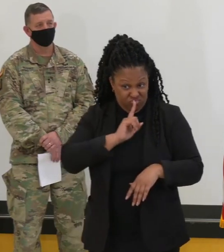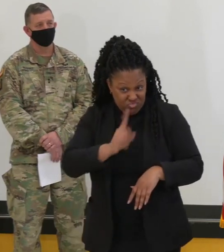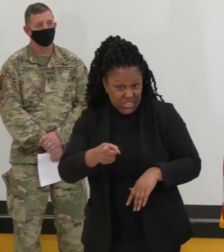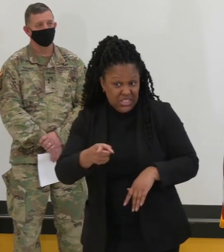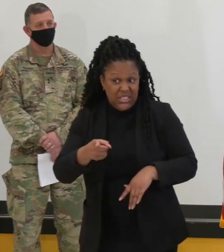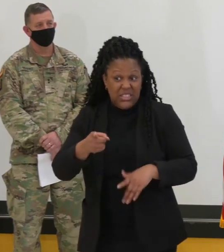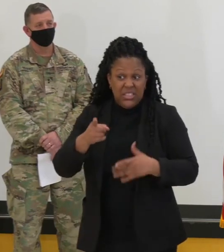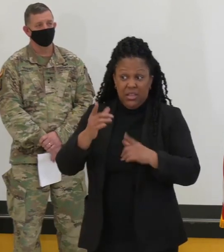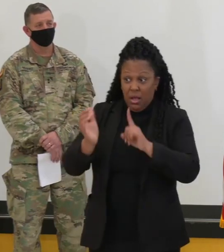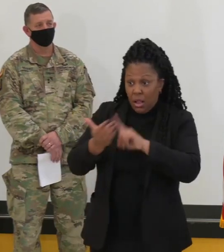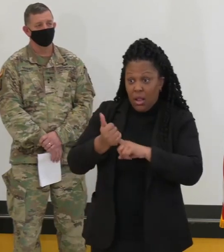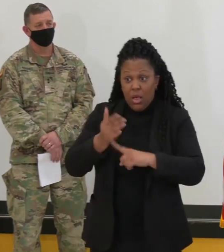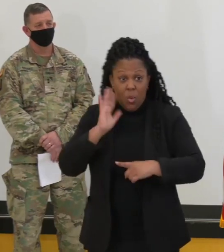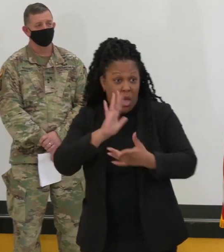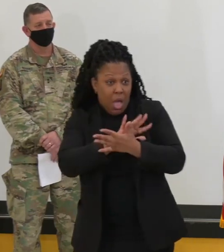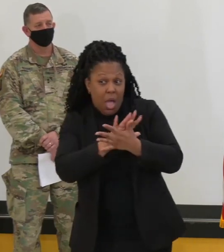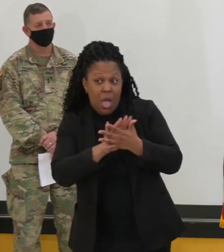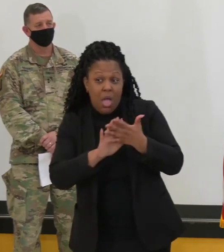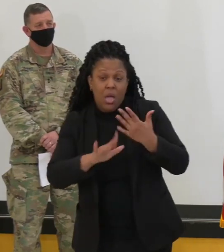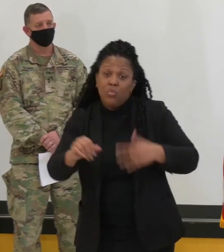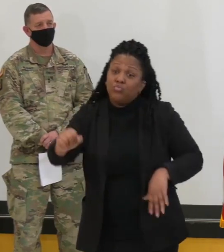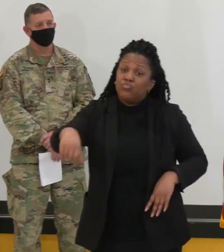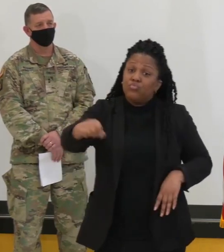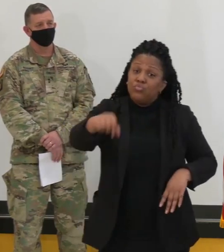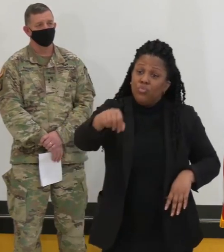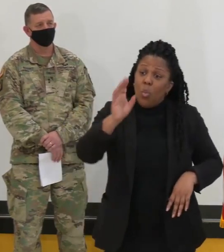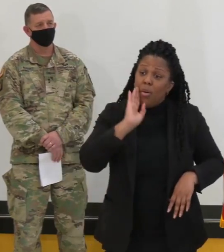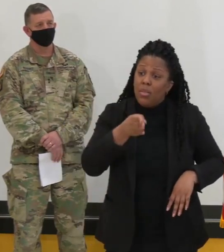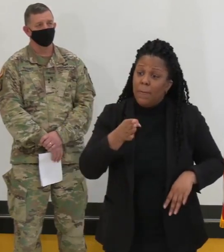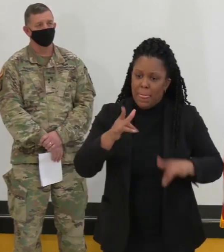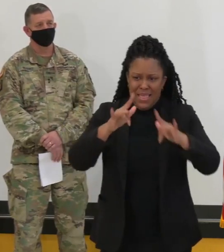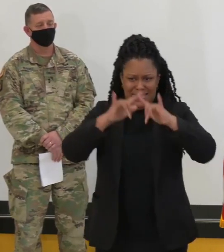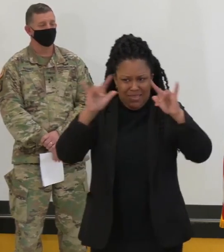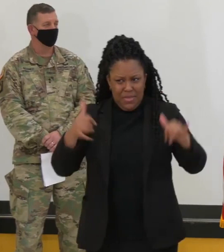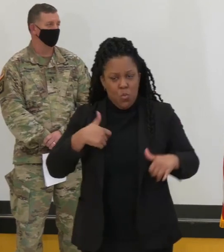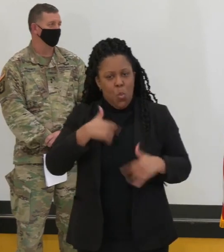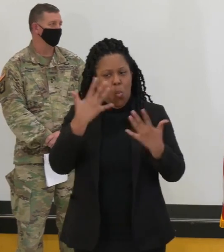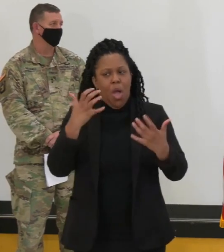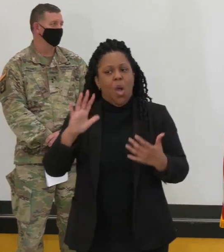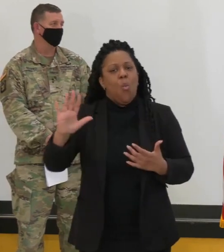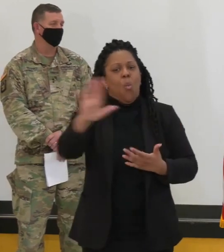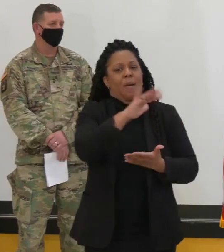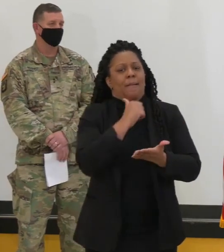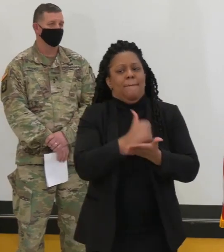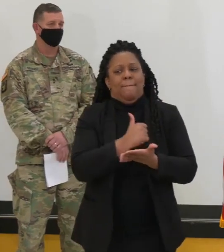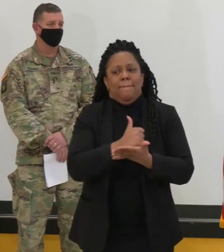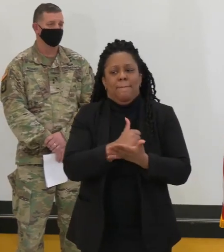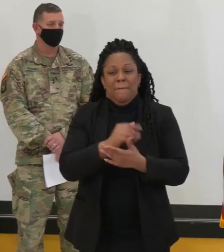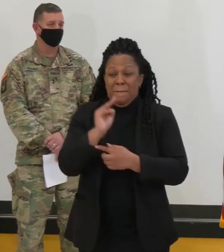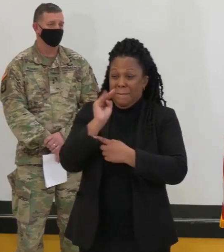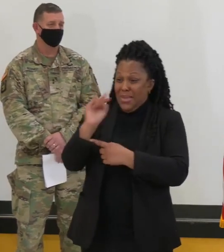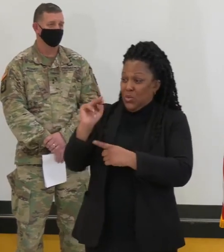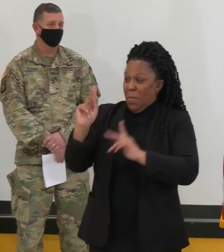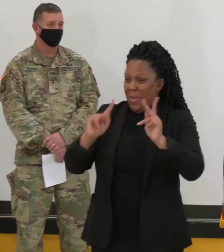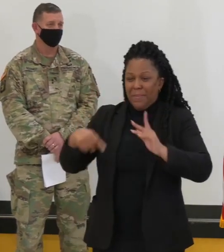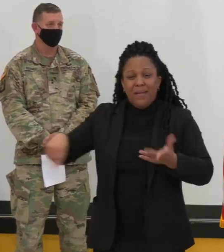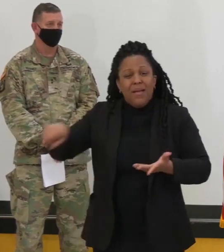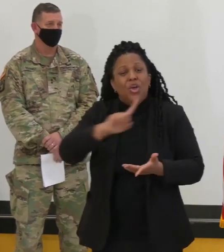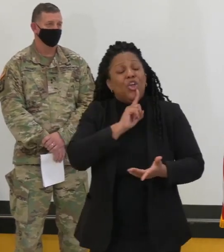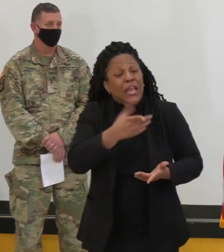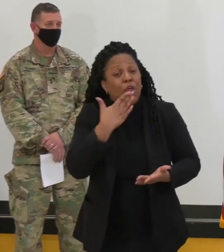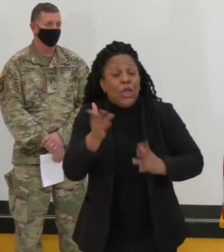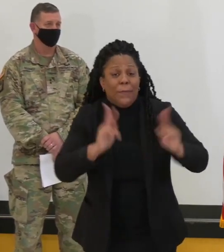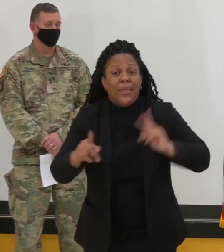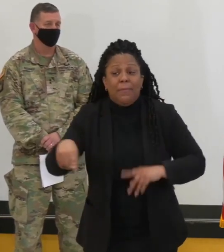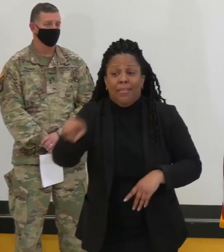think Minnesotans are good people. We need help. And I've said that before, and I'll say it again. In this moment, we need help. We need help